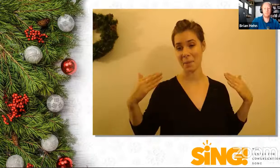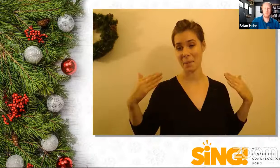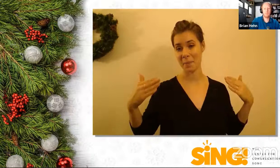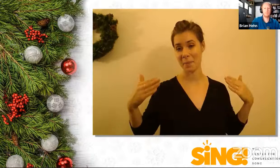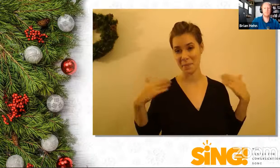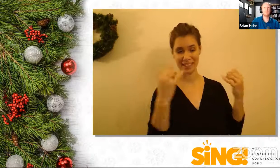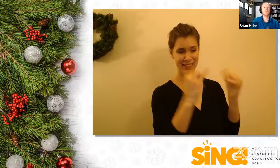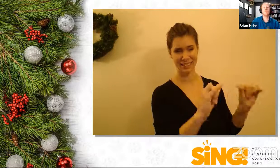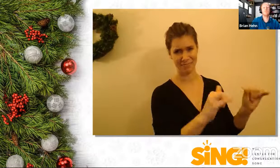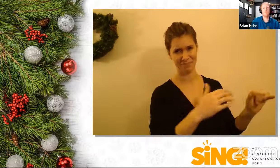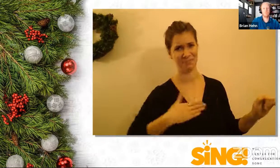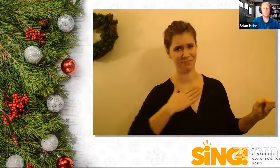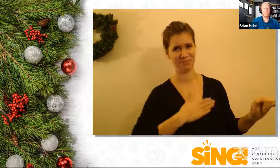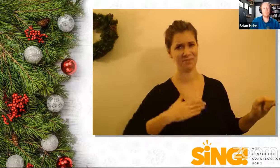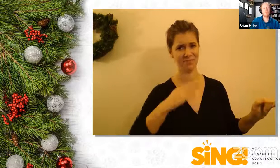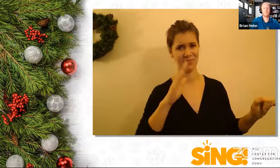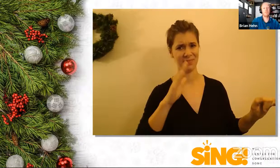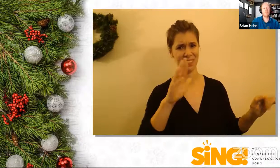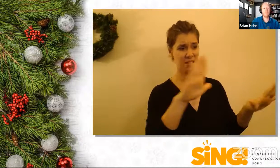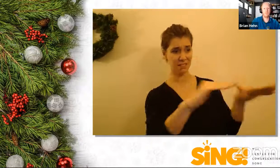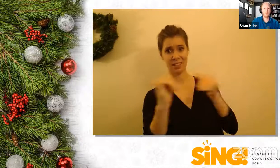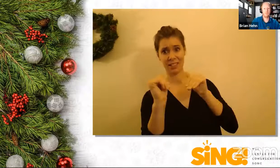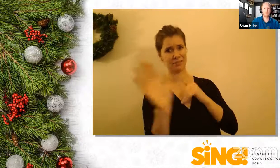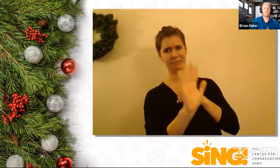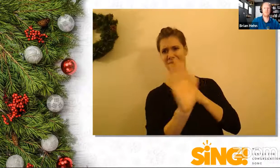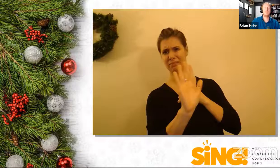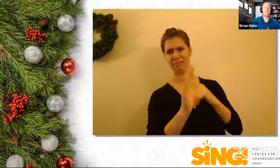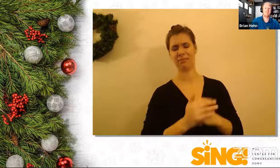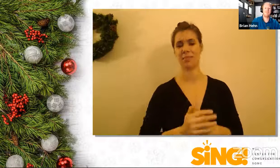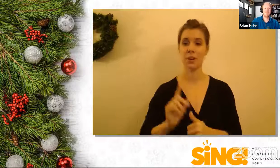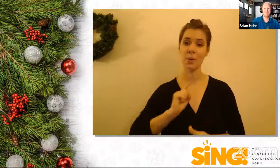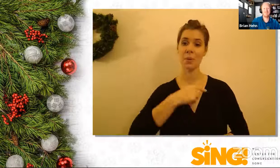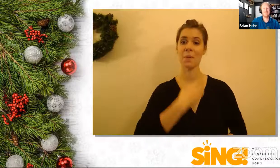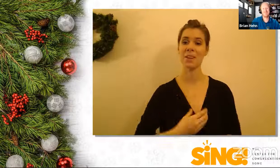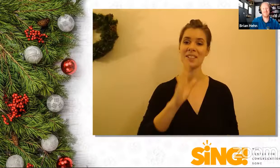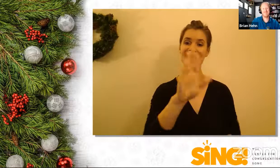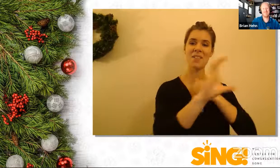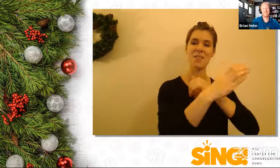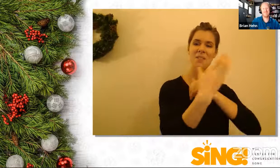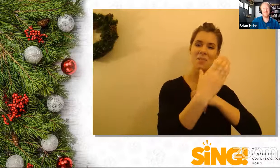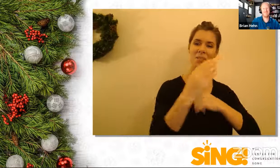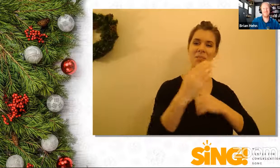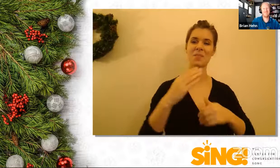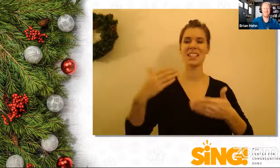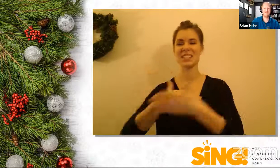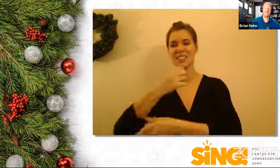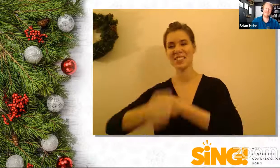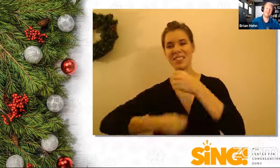We Wish You a Happy Quarantine. Thanks for being with us.